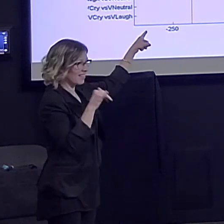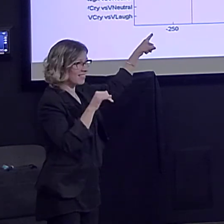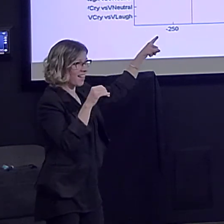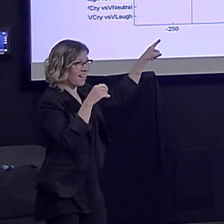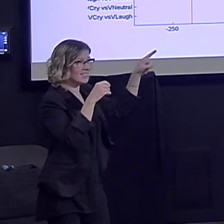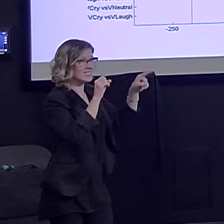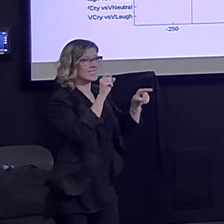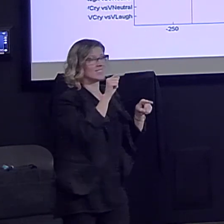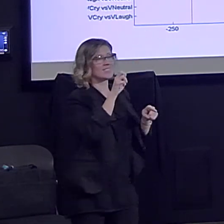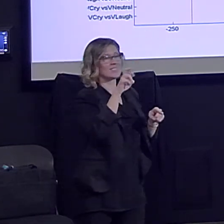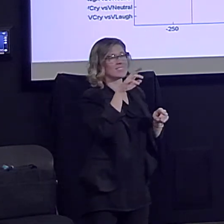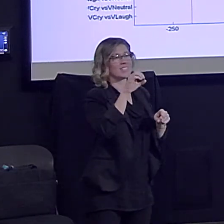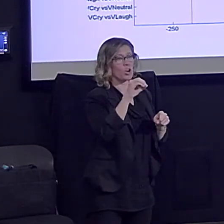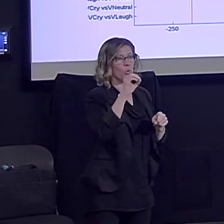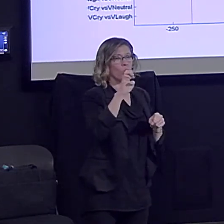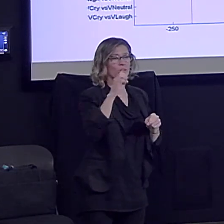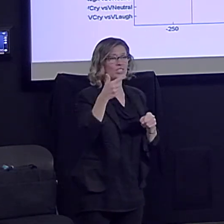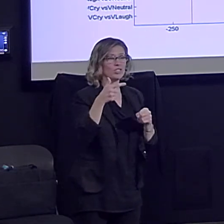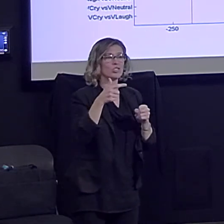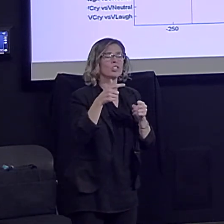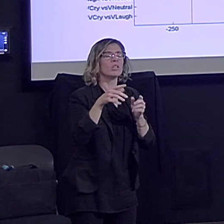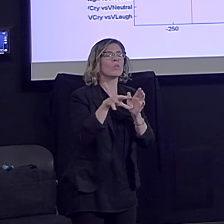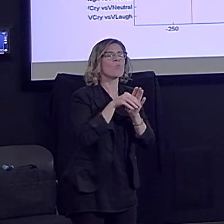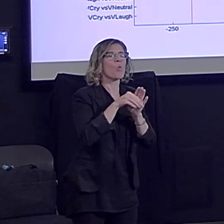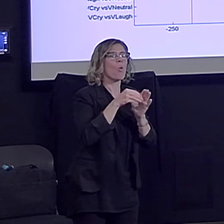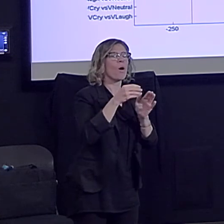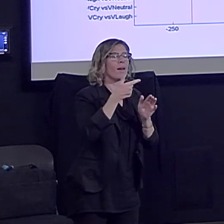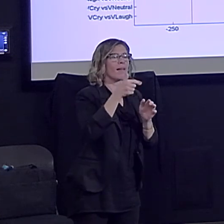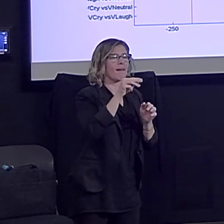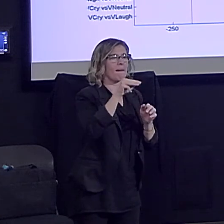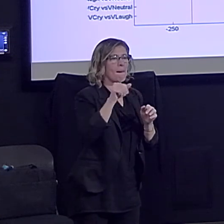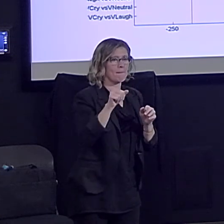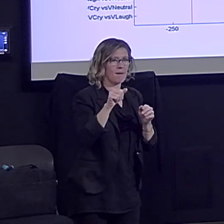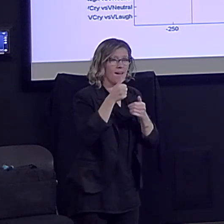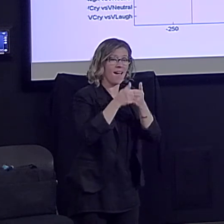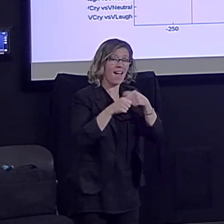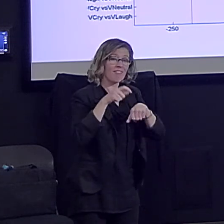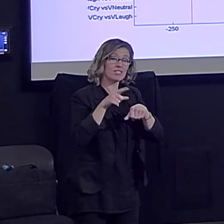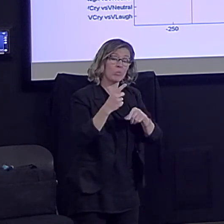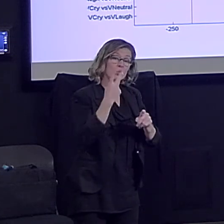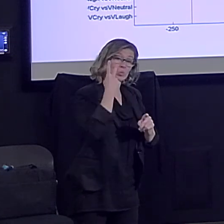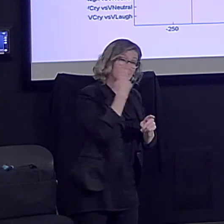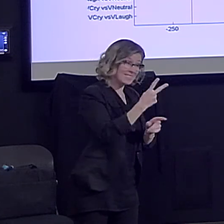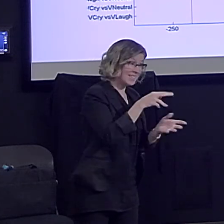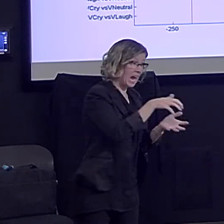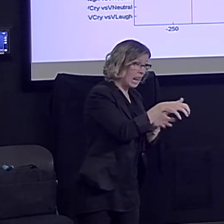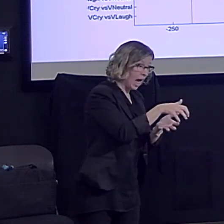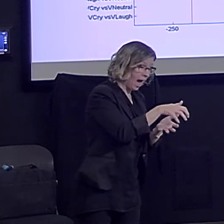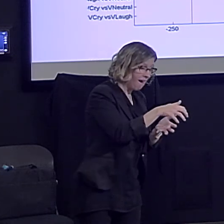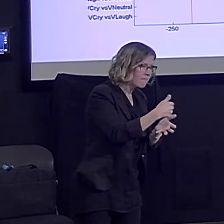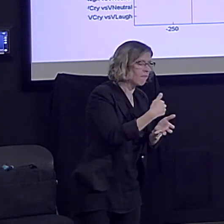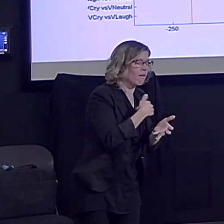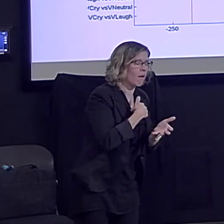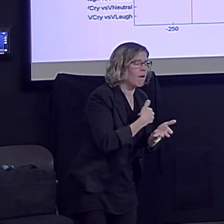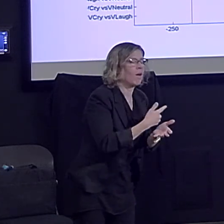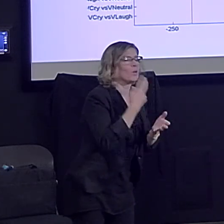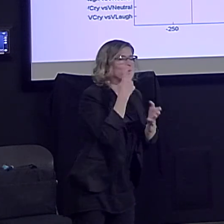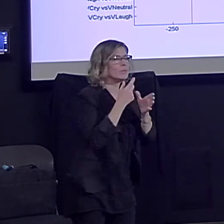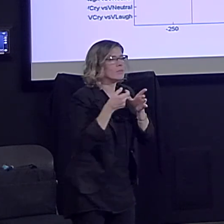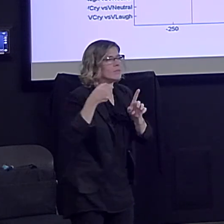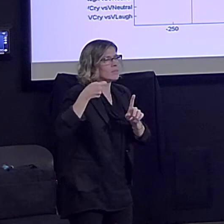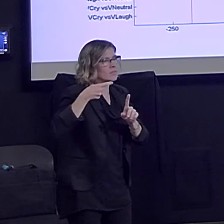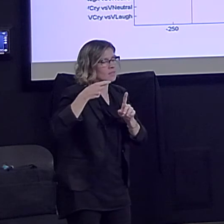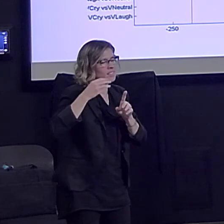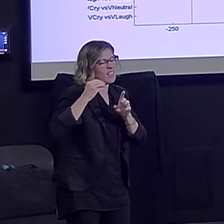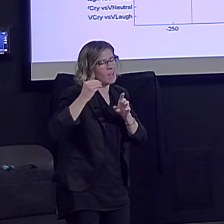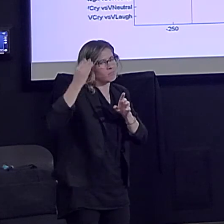high frequency gamma, and every time when you see laughing, you have an activity exactly of the same region whose